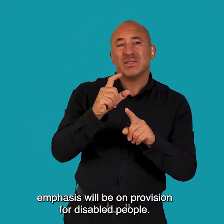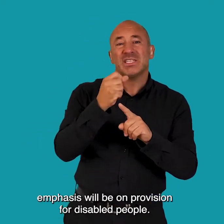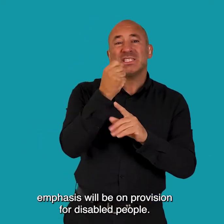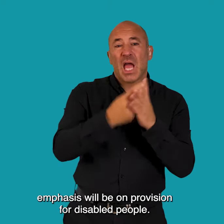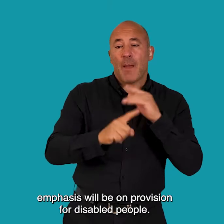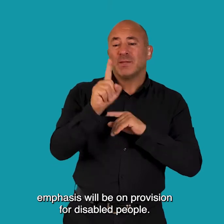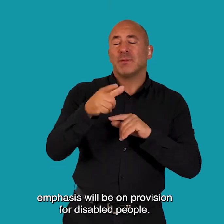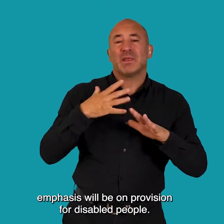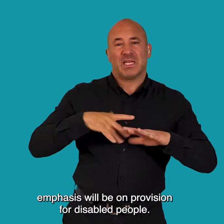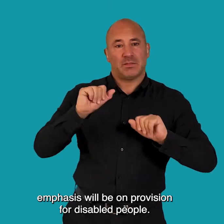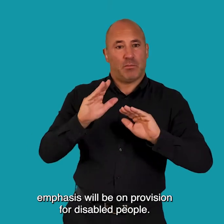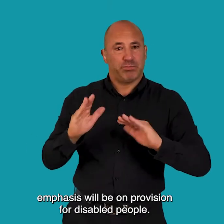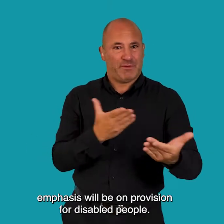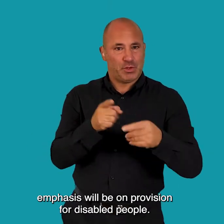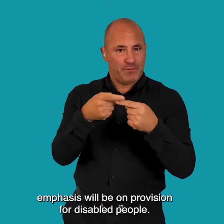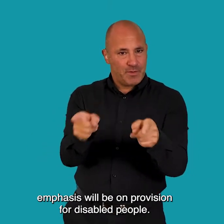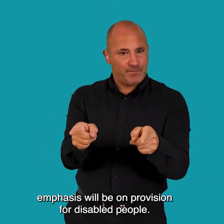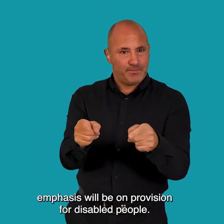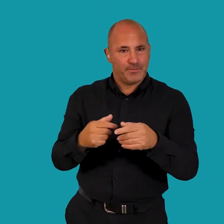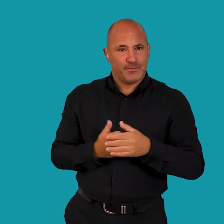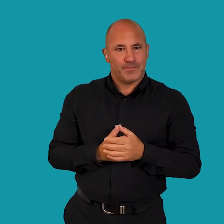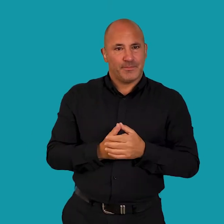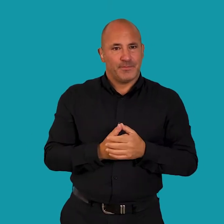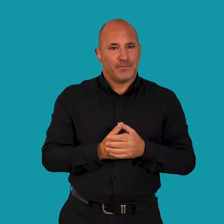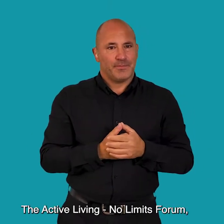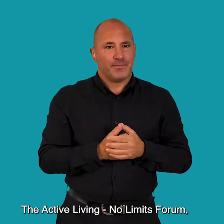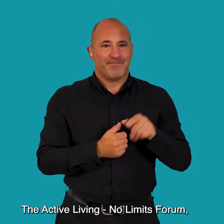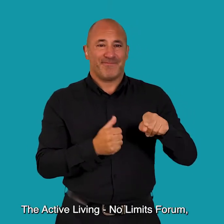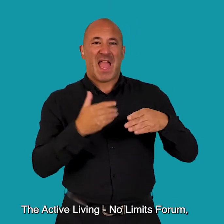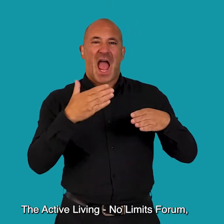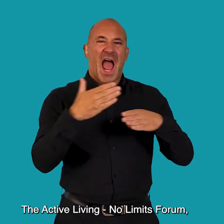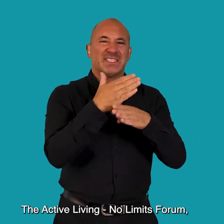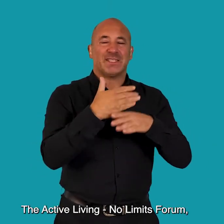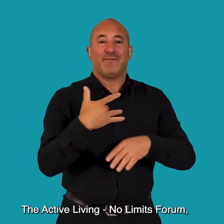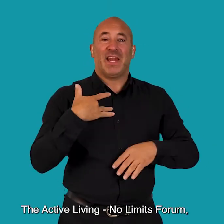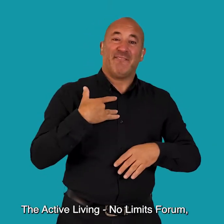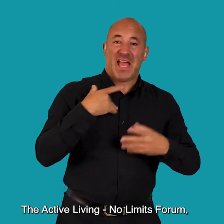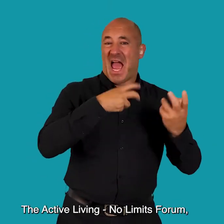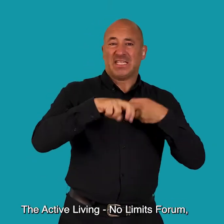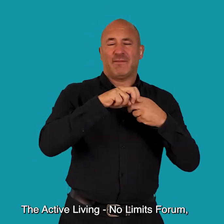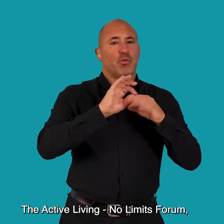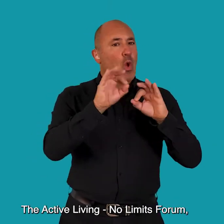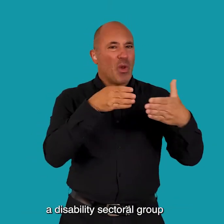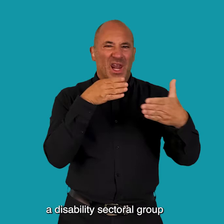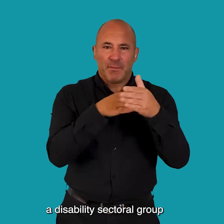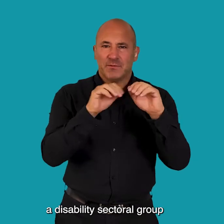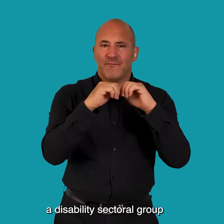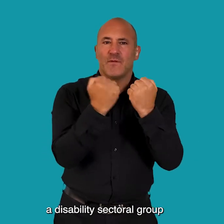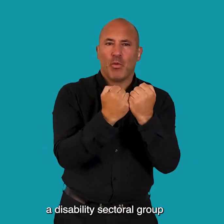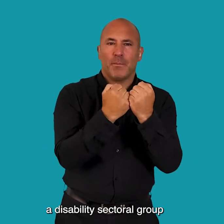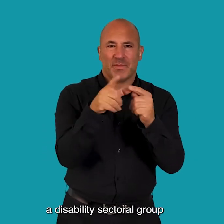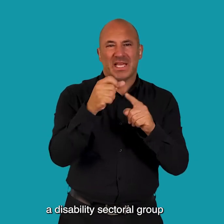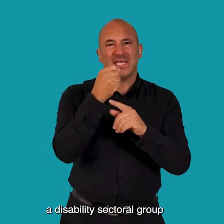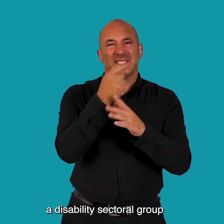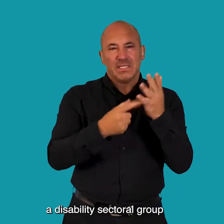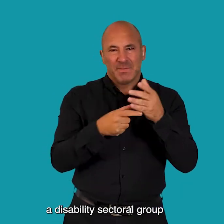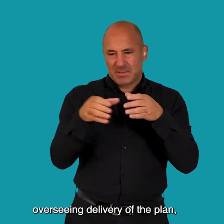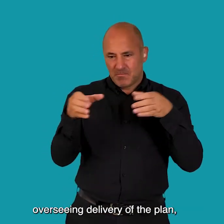be on provision for disabled people. The Active Living No Limits Forum, a disability sectoral group